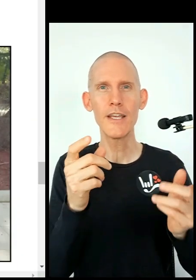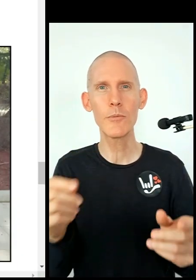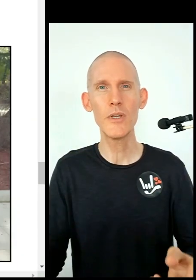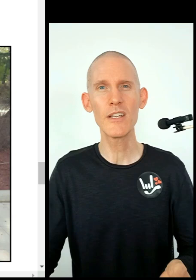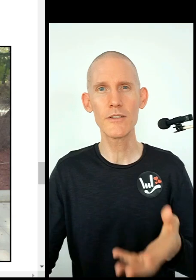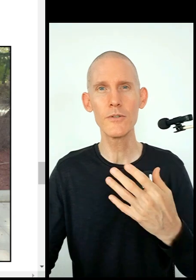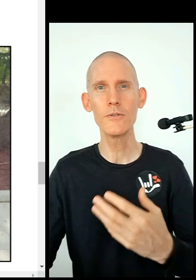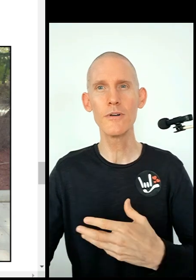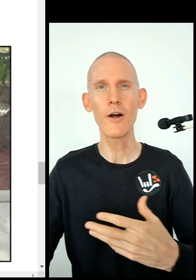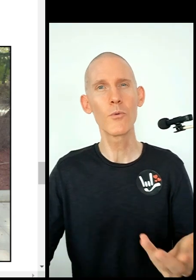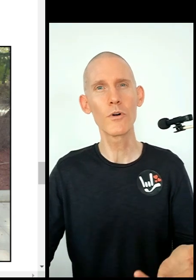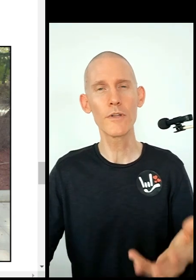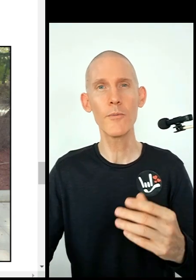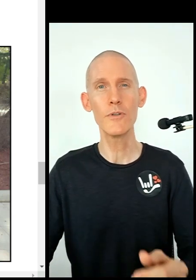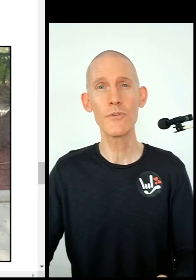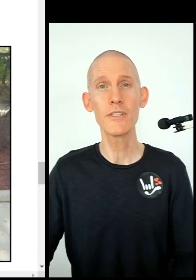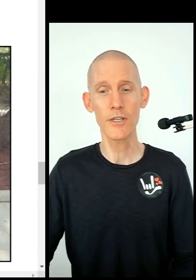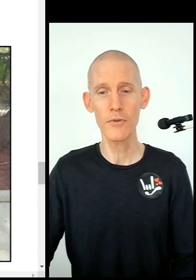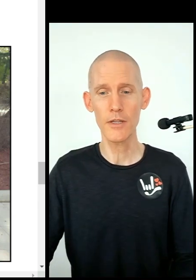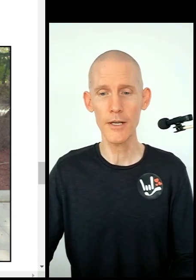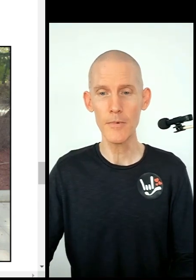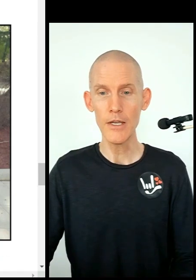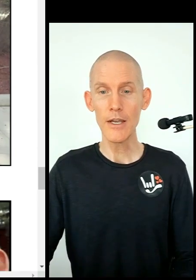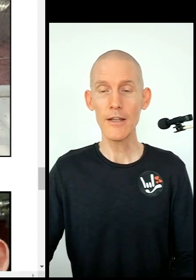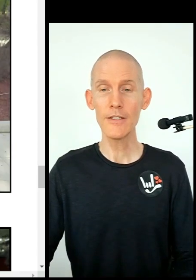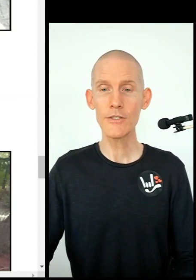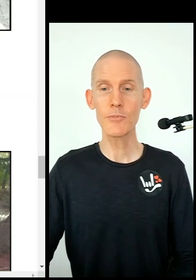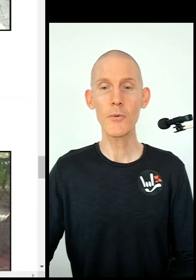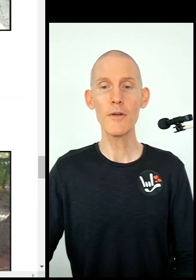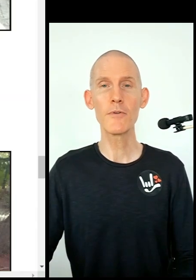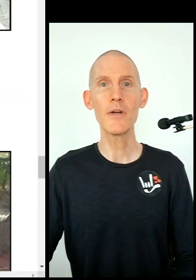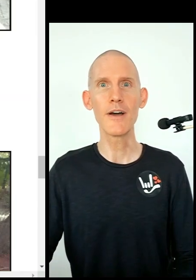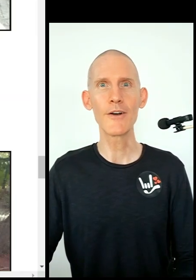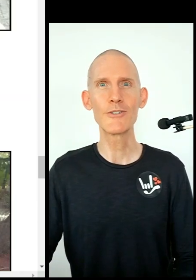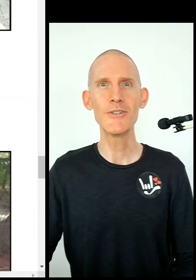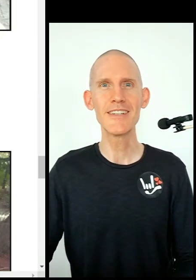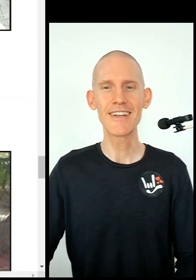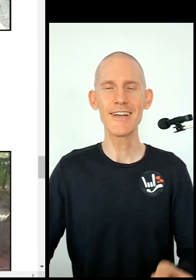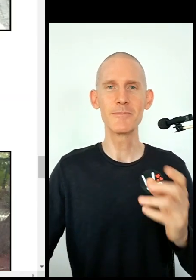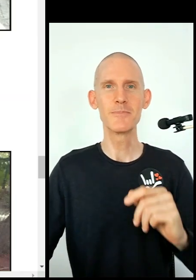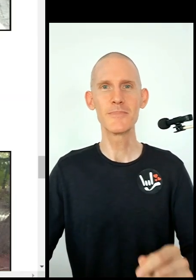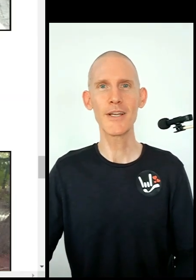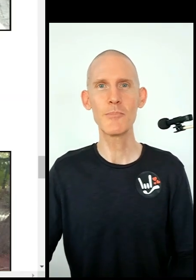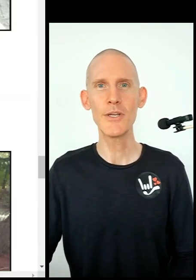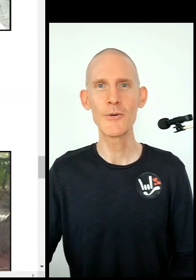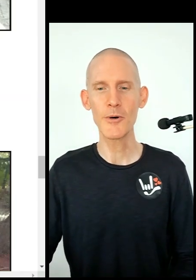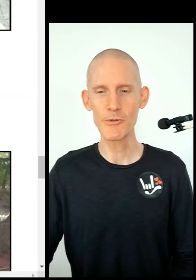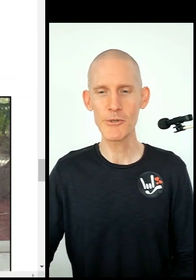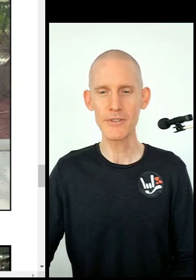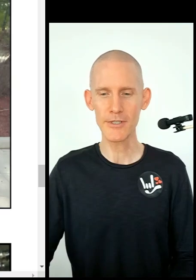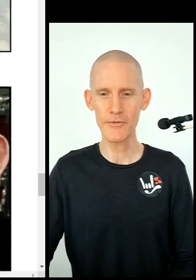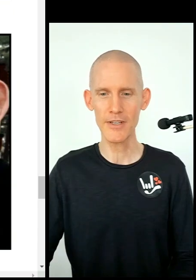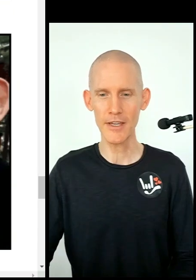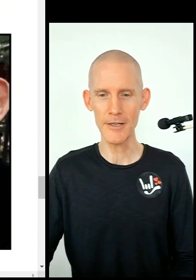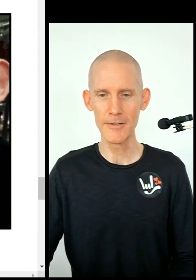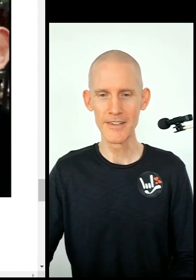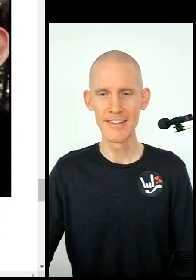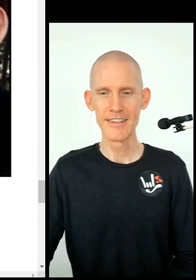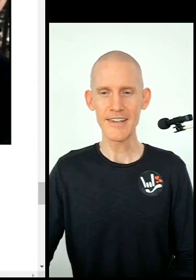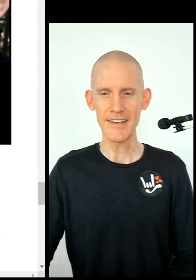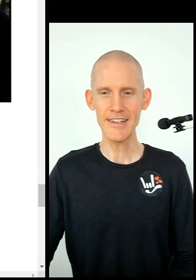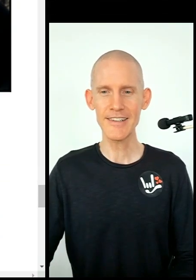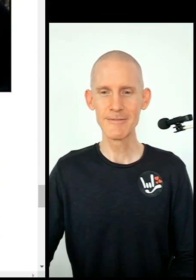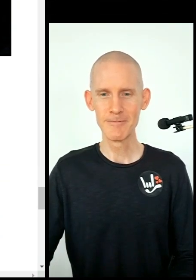and just kind of take a peek into our world, how we do things, stuff like that. And this is my wife and my daughter, so you can kind of take a peek at what we're doing, stuff like